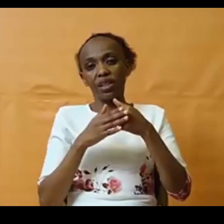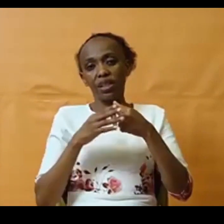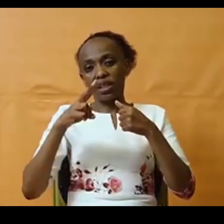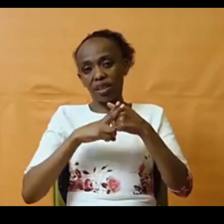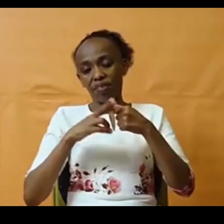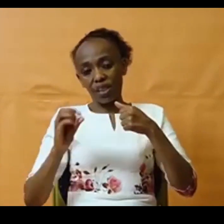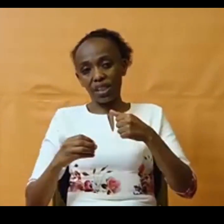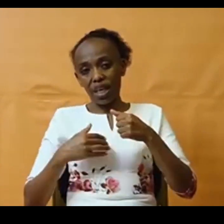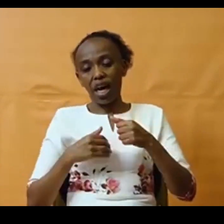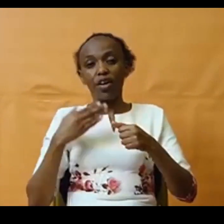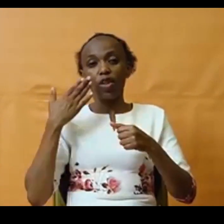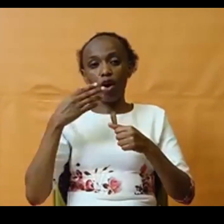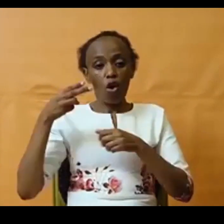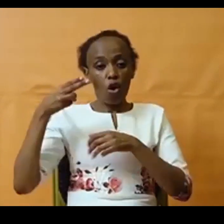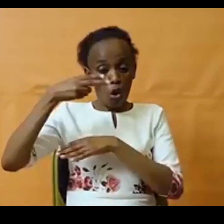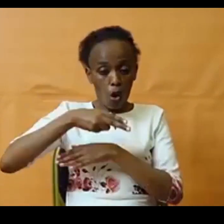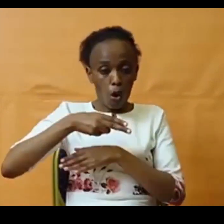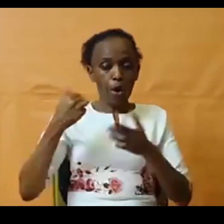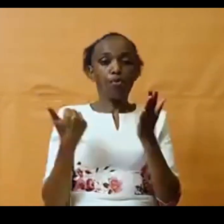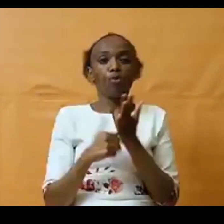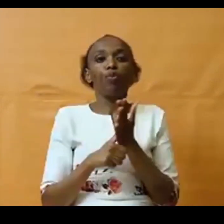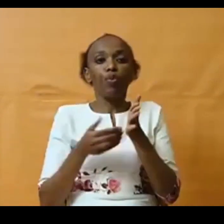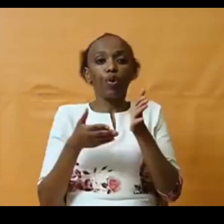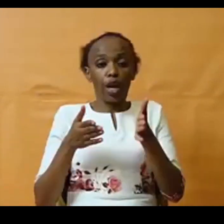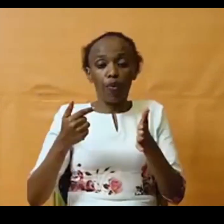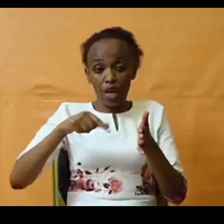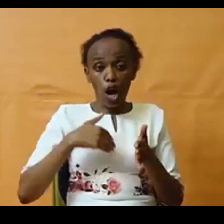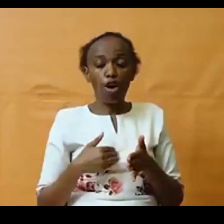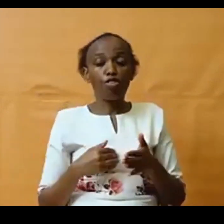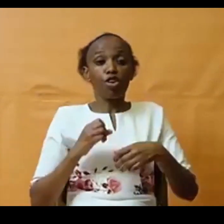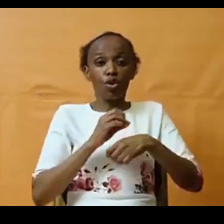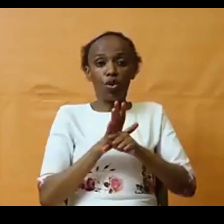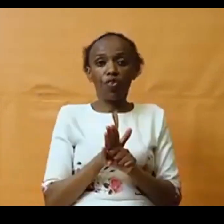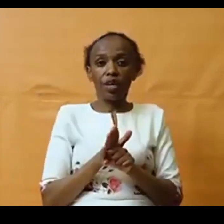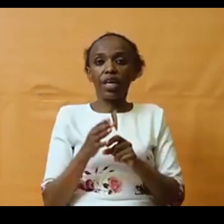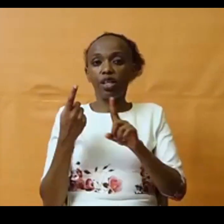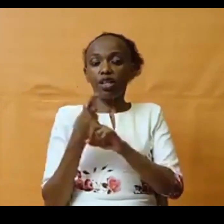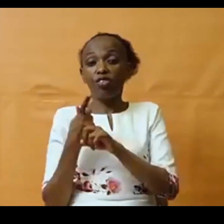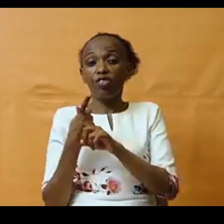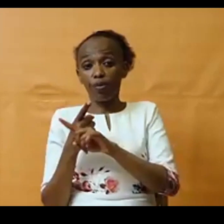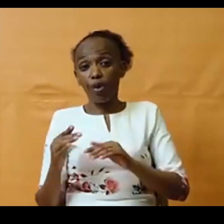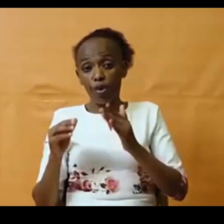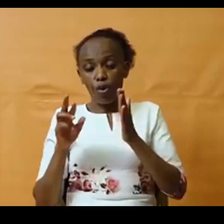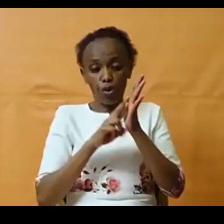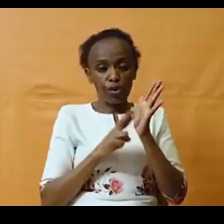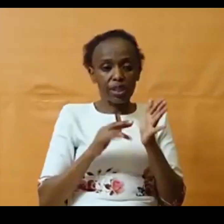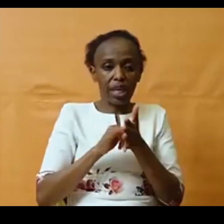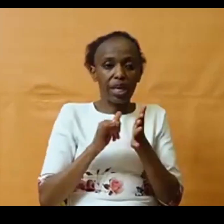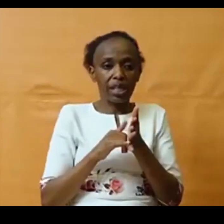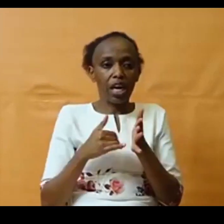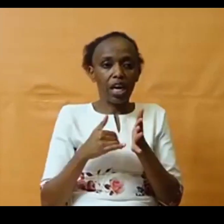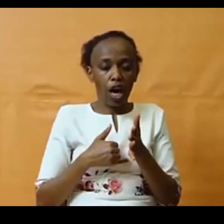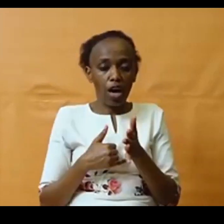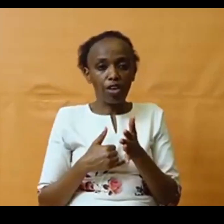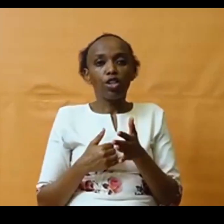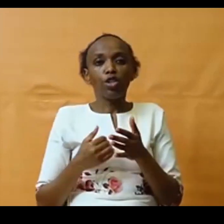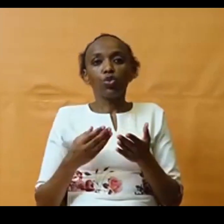crisis, and now we're having COVID-19 and the various measures that we're having to deal with along the health